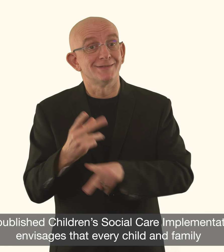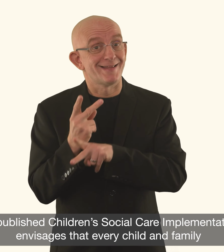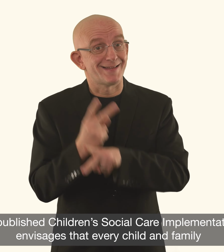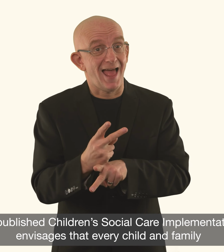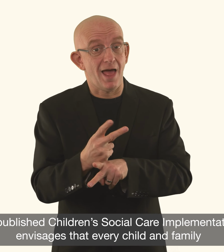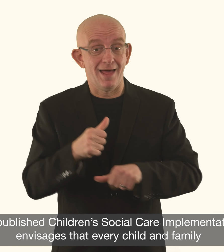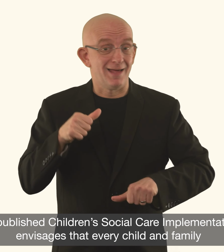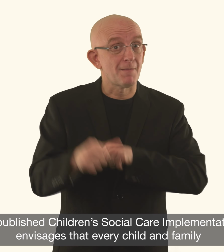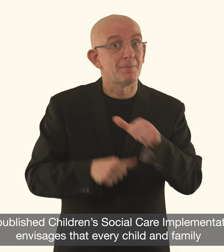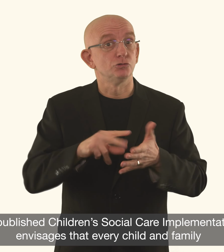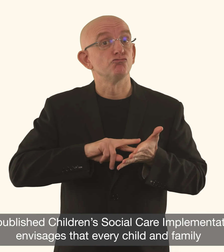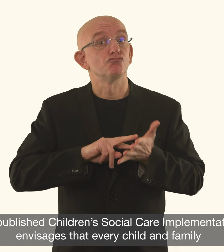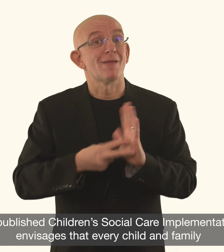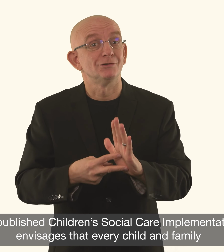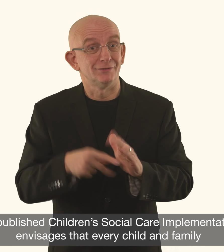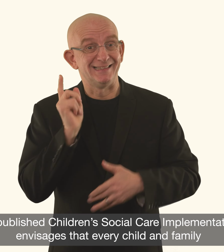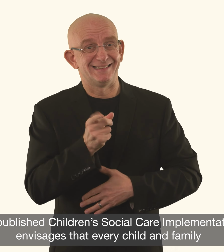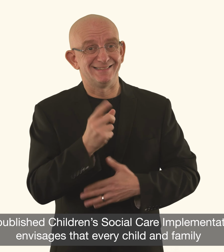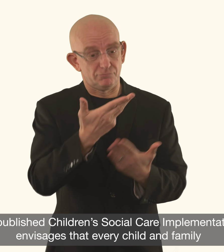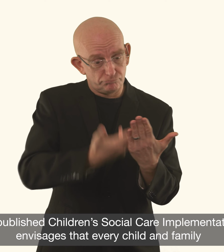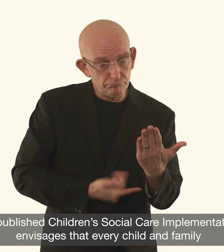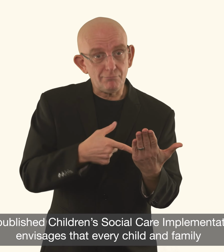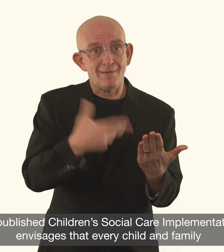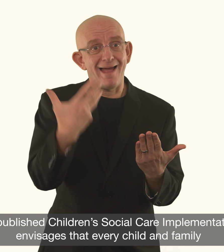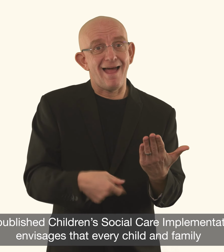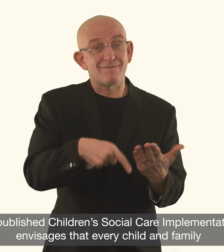The recently published Children's Social Care Implementation Strategy.